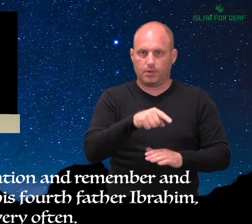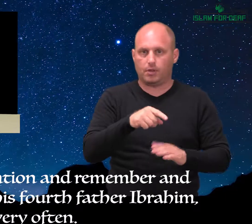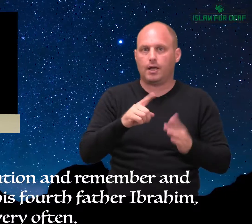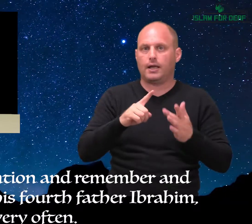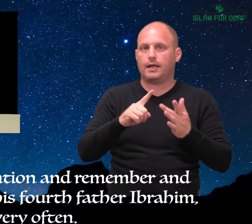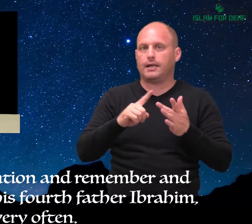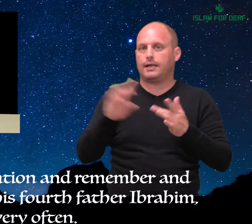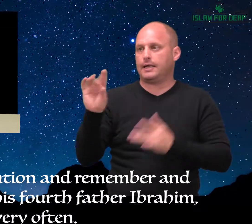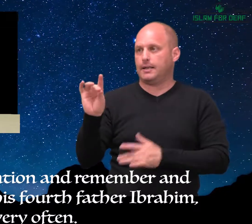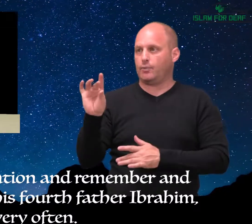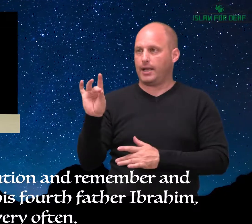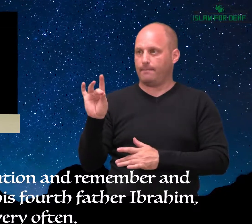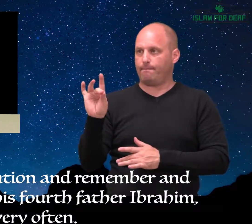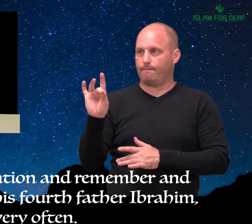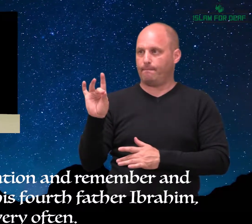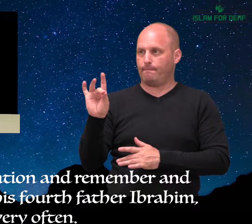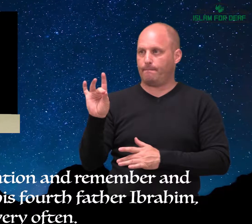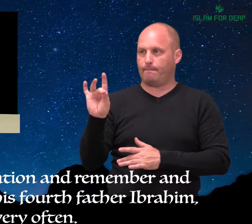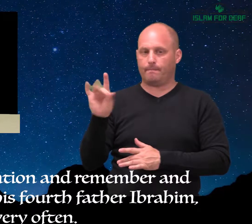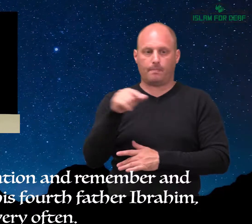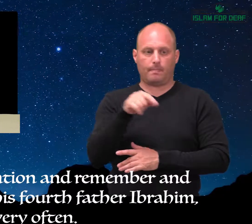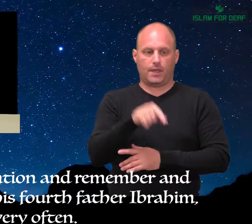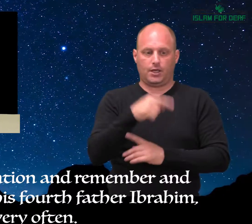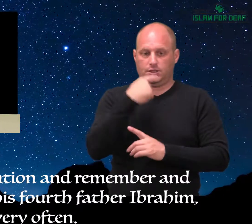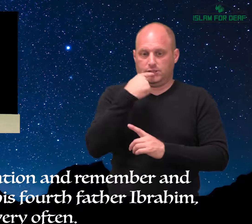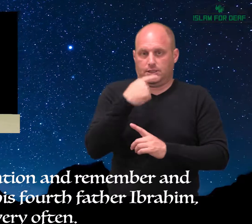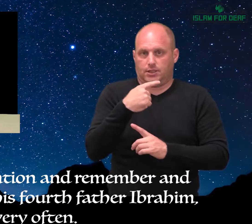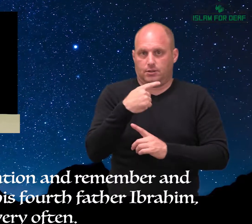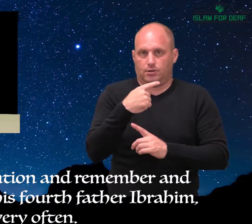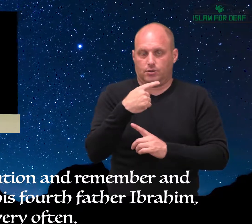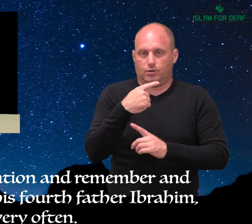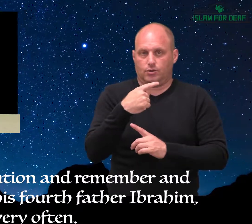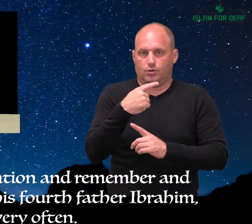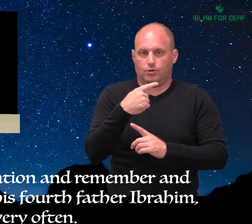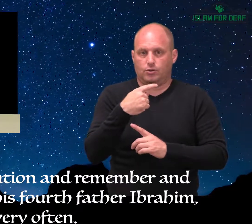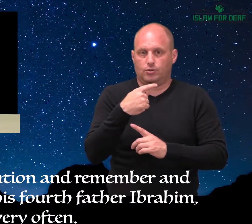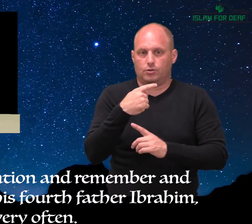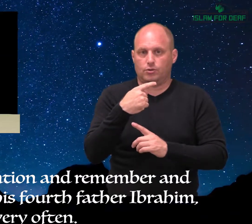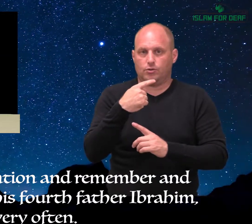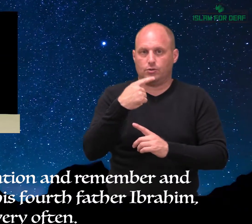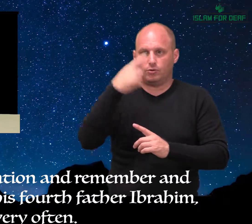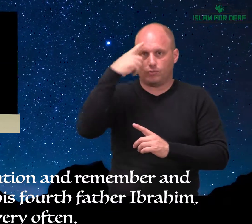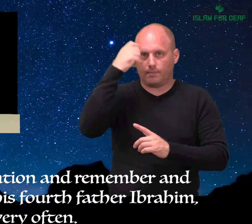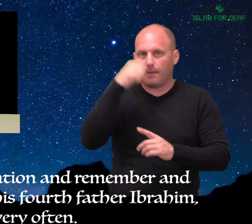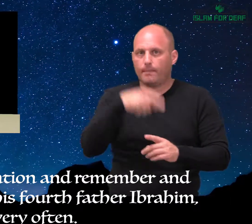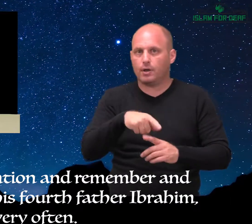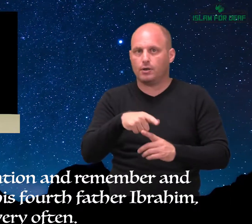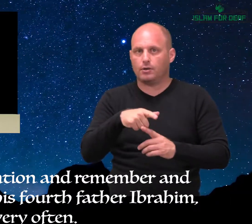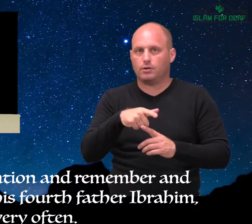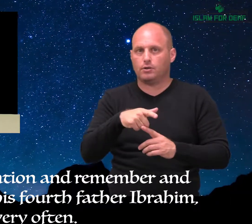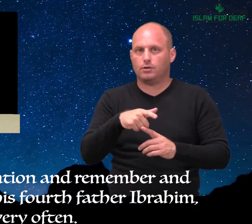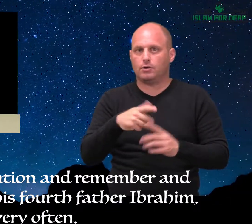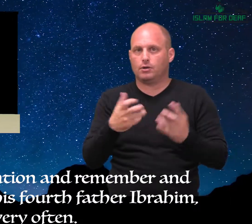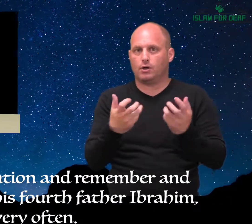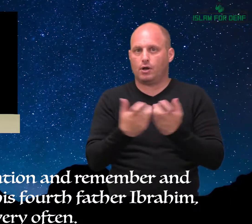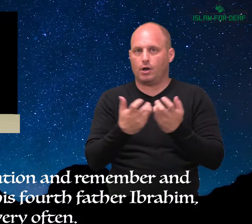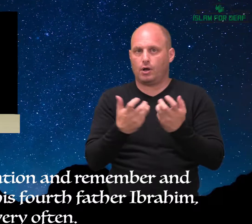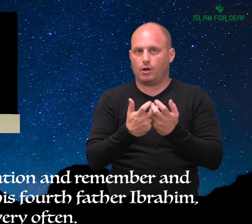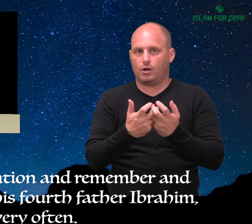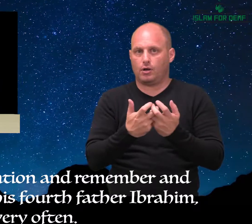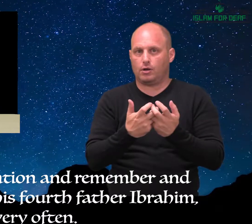And he used to mention, he used to remember and commemorate his